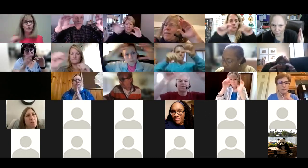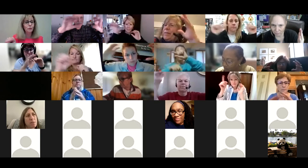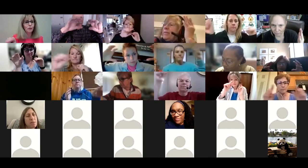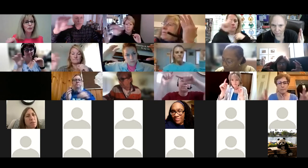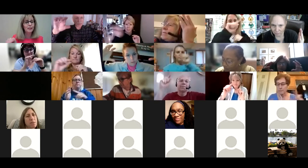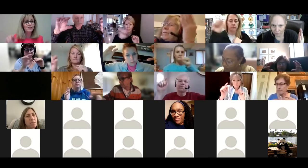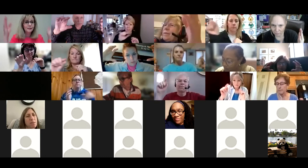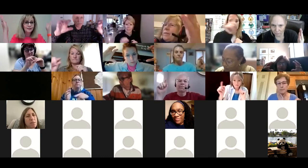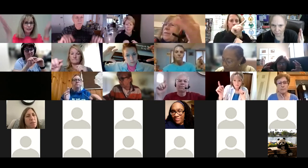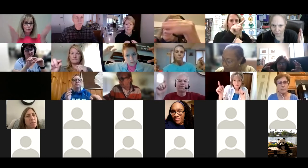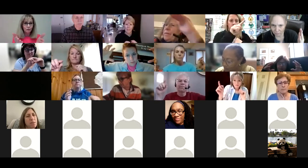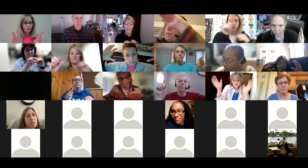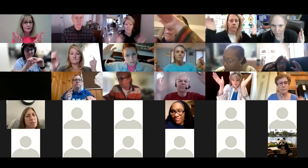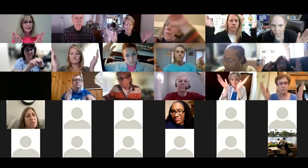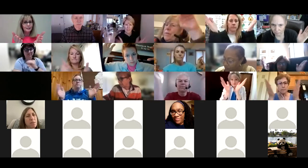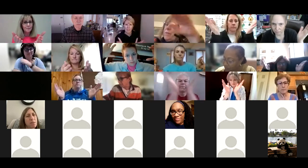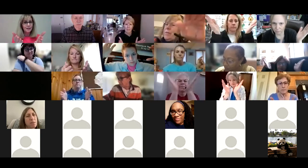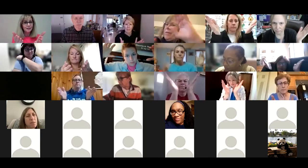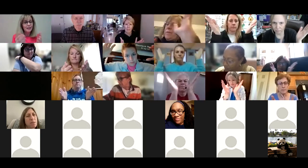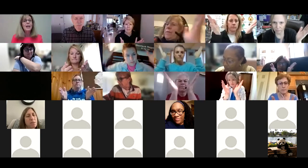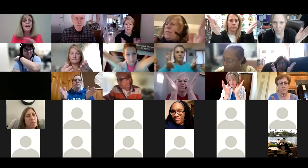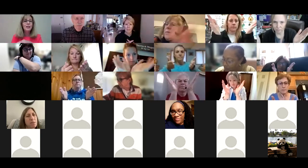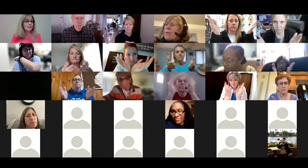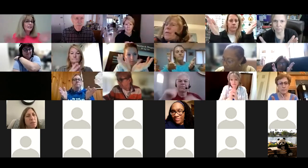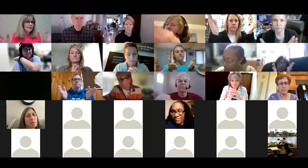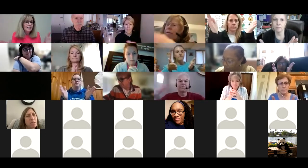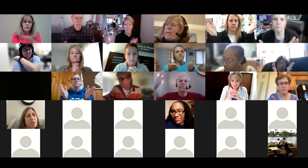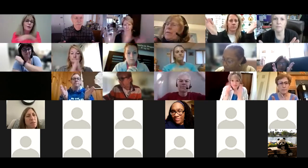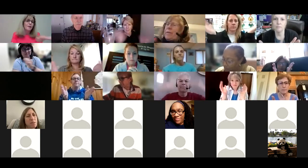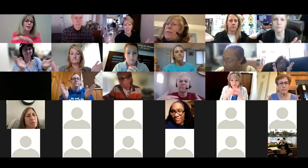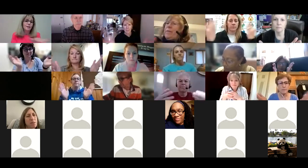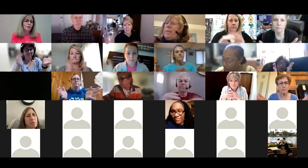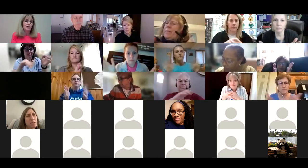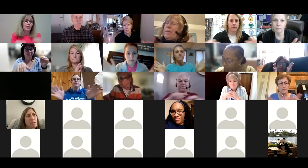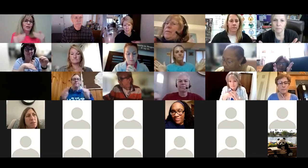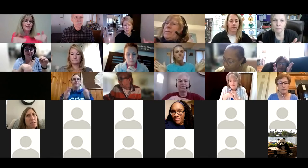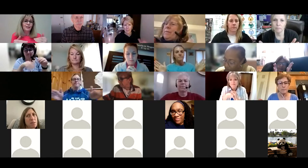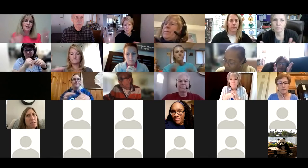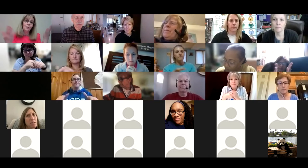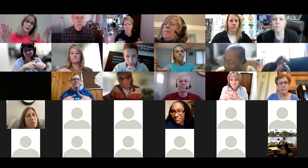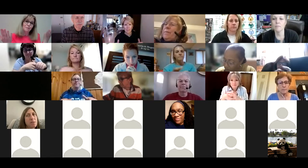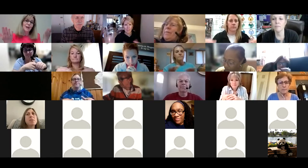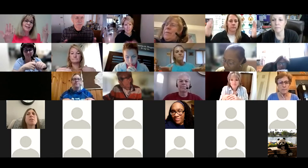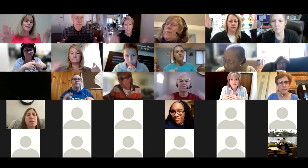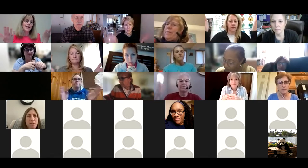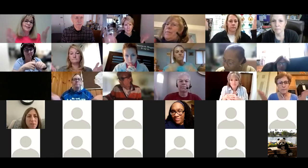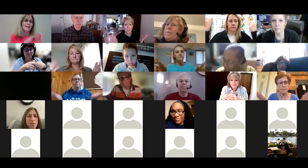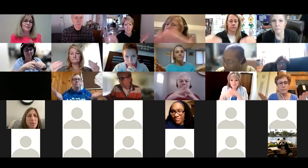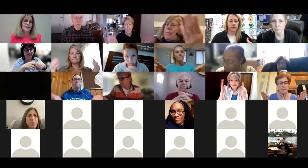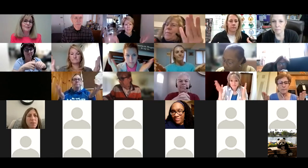two orange sentences that introduce that topic. And then it's easy to write that conclusion at the end. We just made an amazing essay.